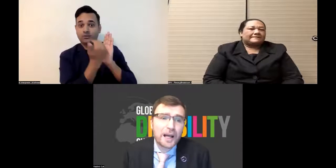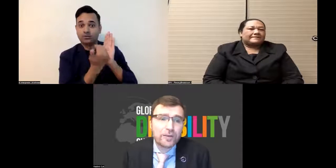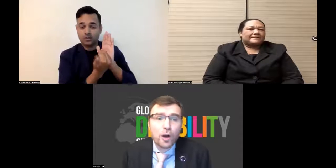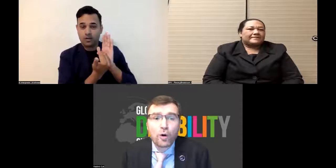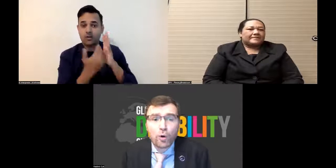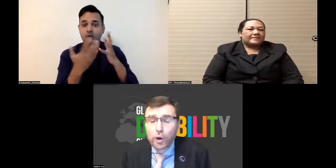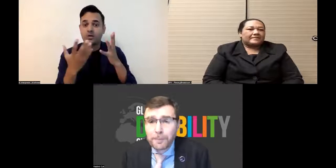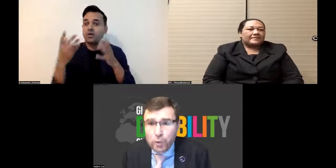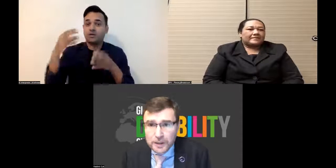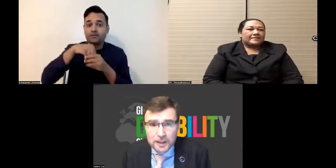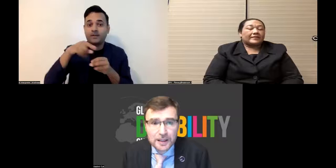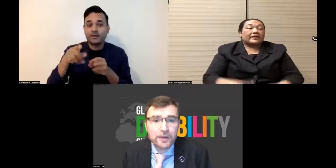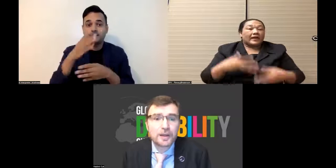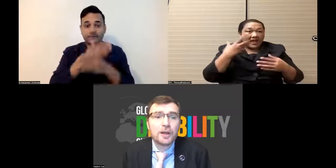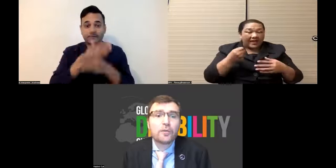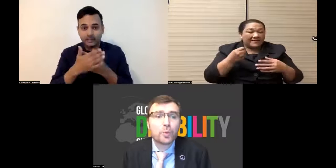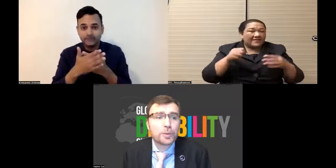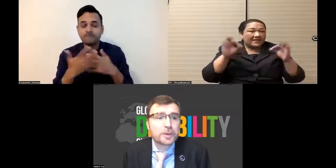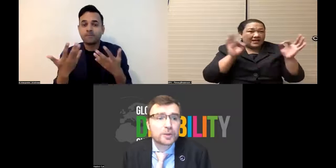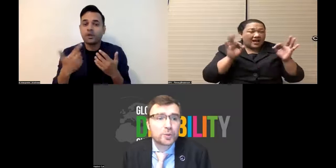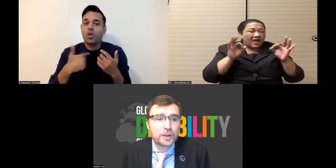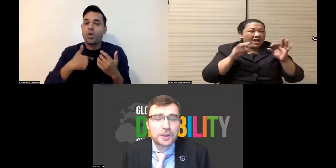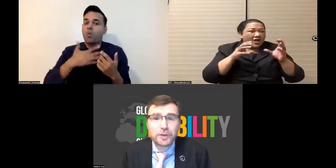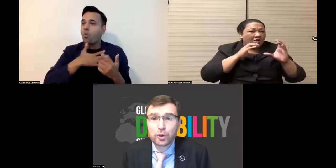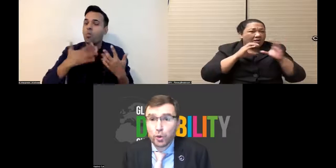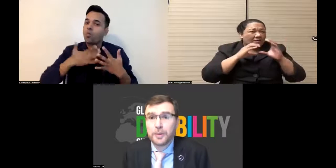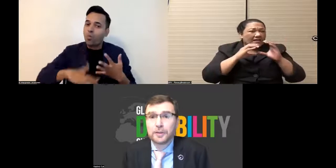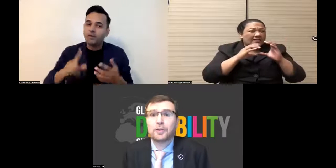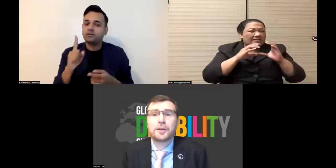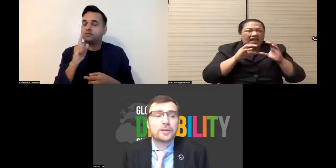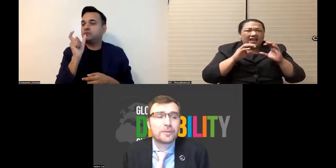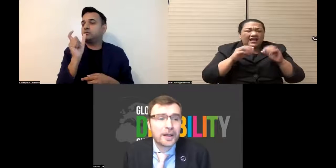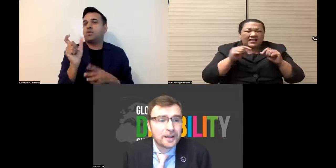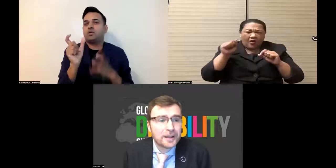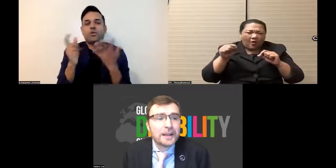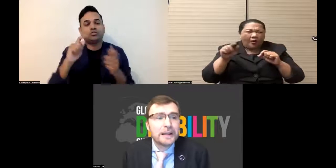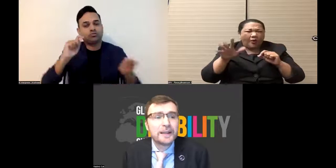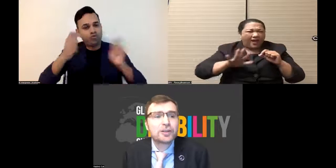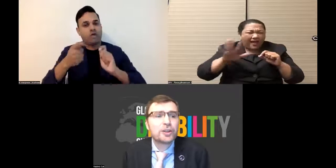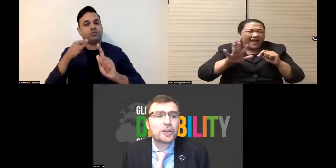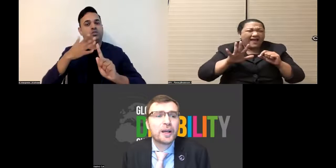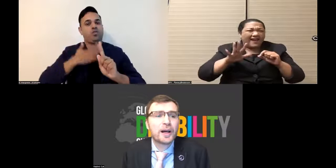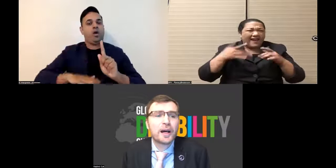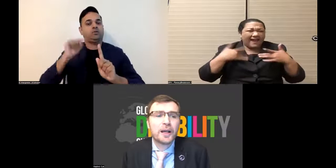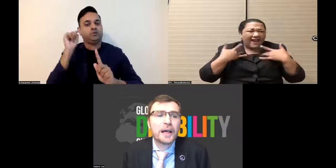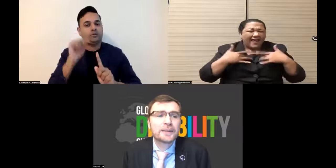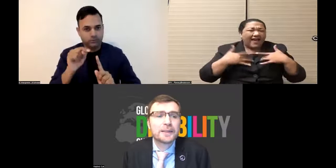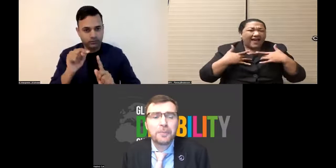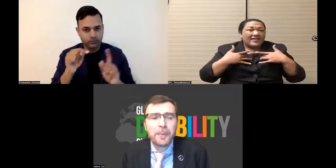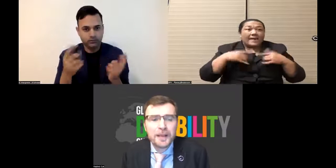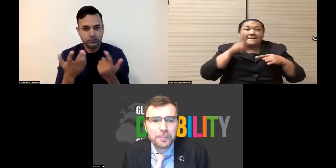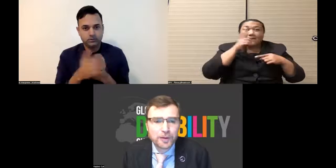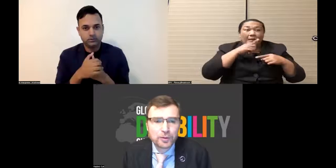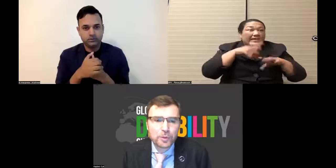of life or community living from which persons with disabilities should be excluded, right? In this region, there are, as